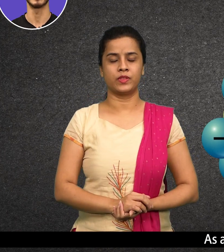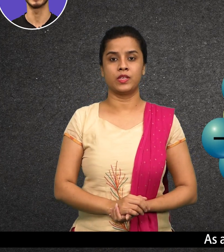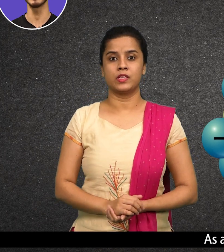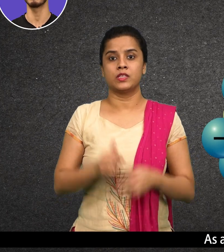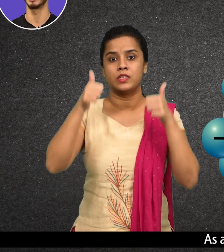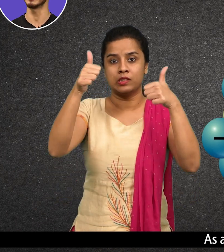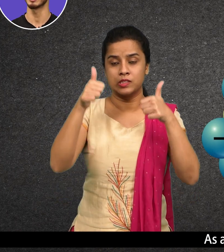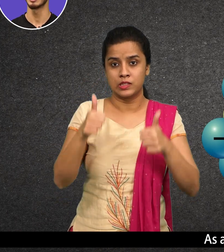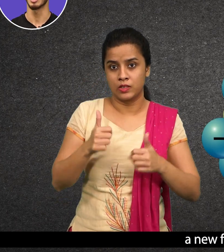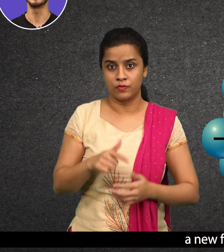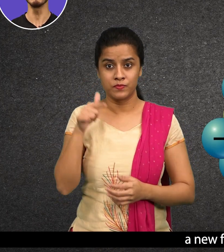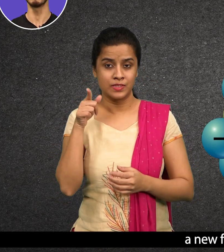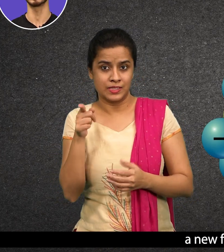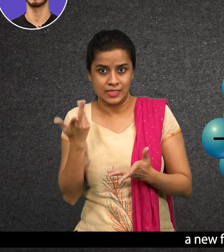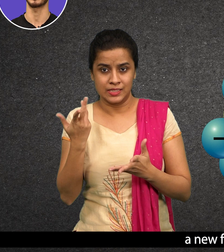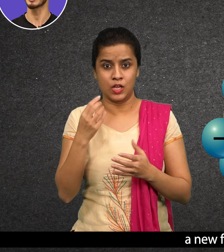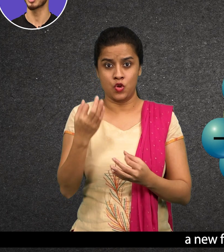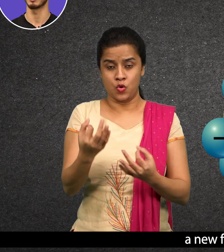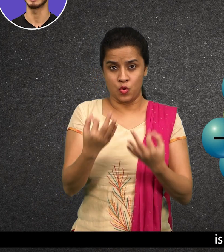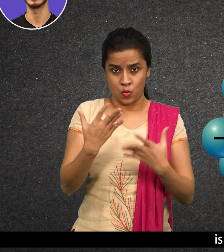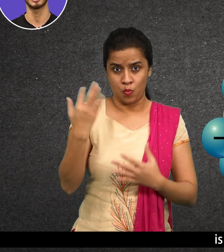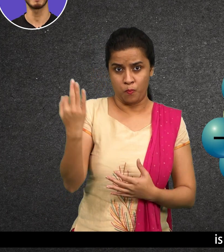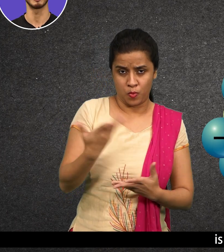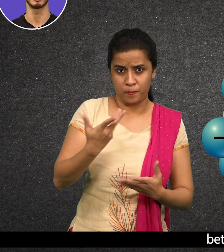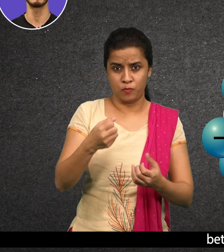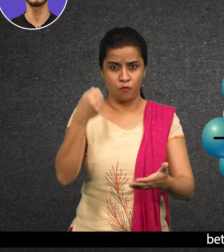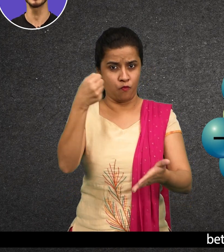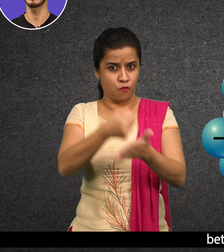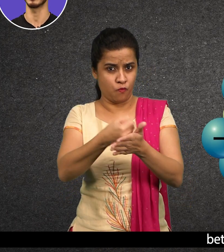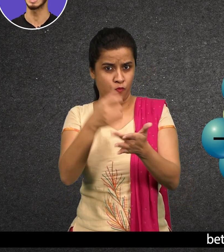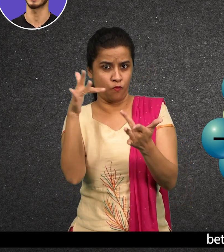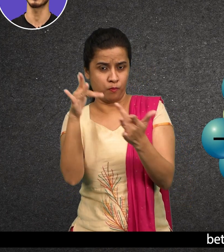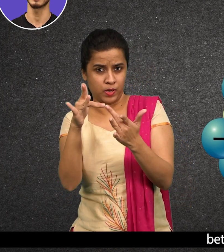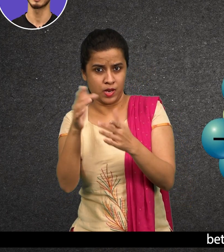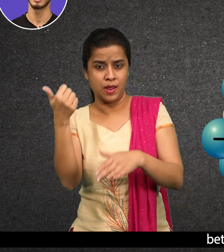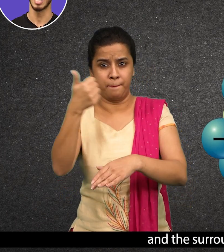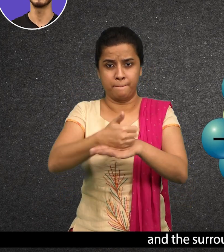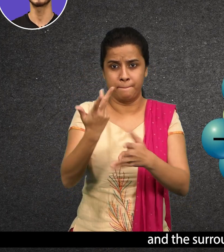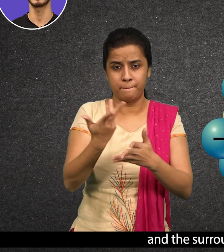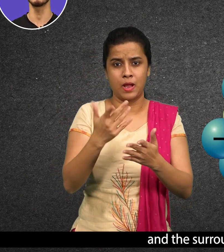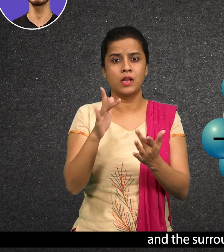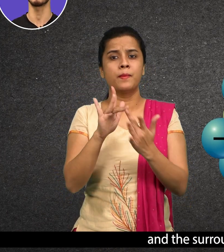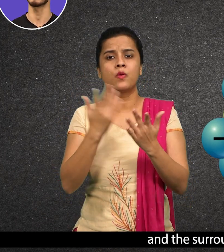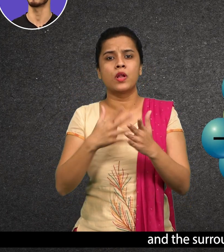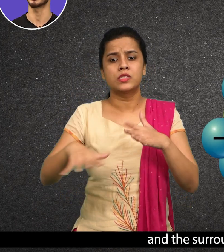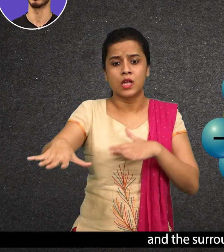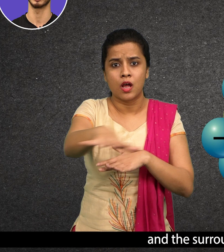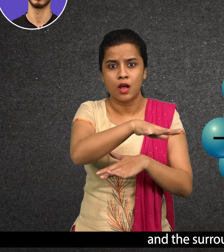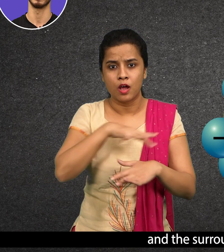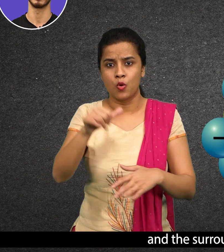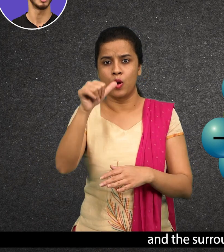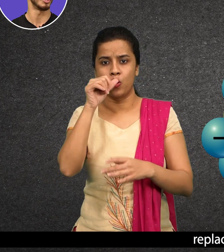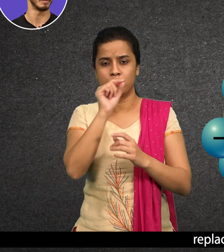As a result of this, a new force of attraction is established between the ion and the surrounding water